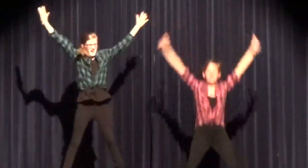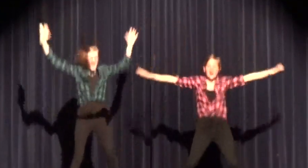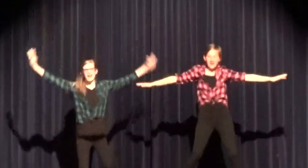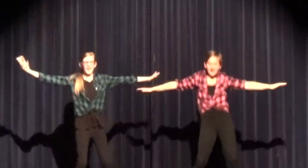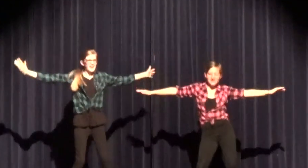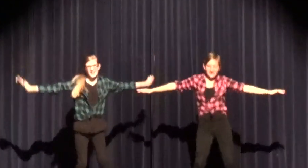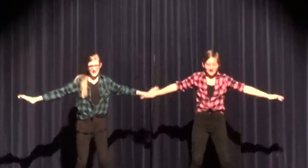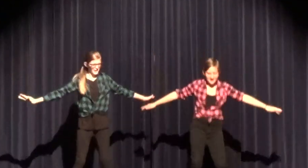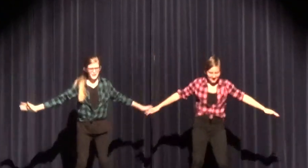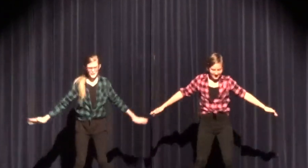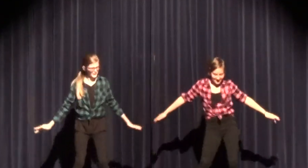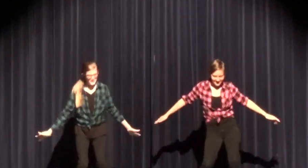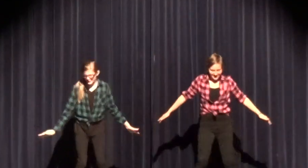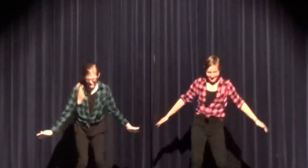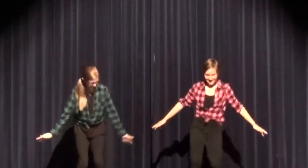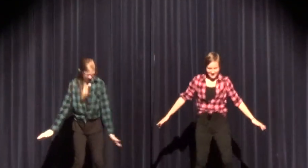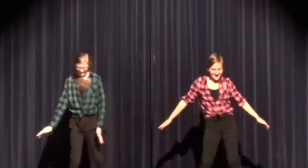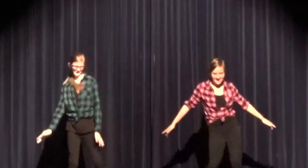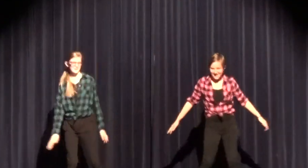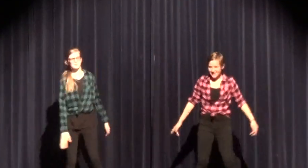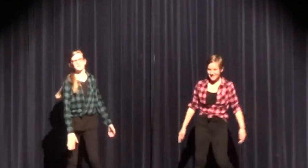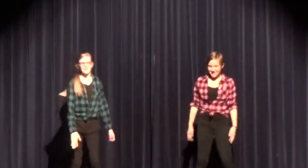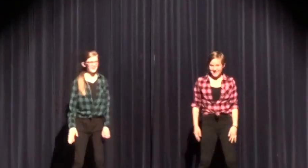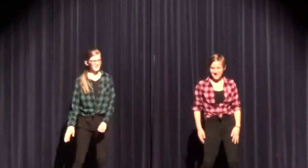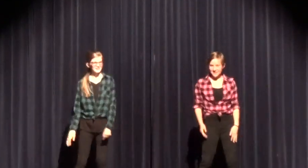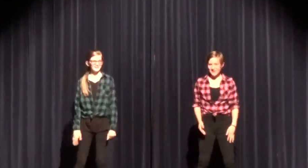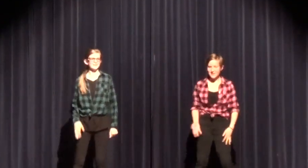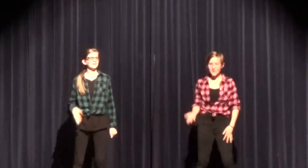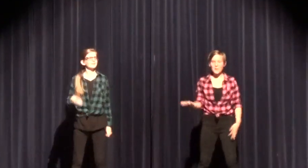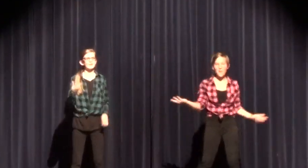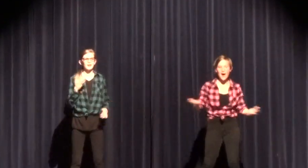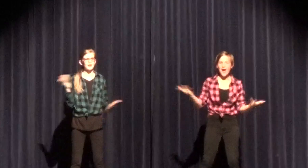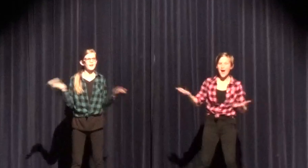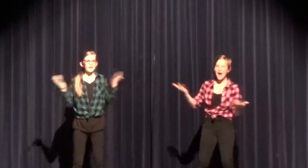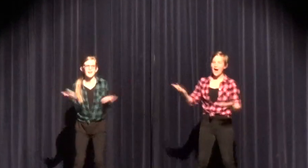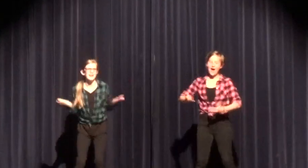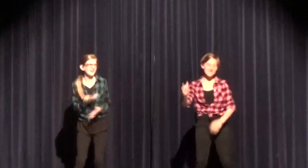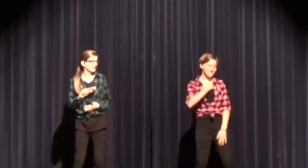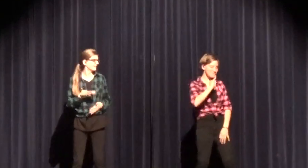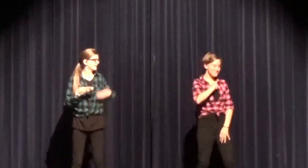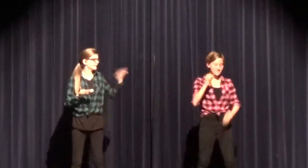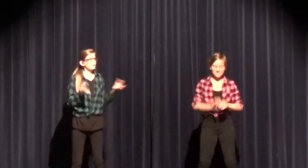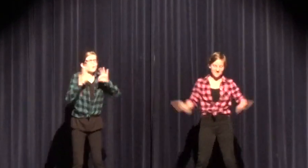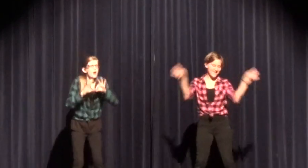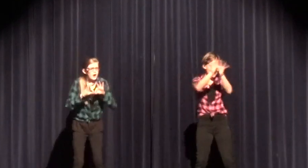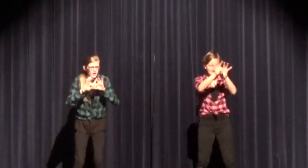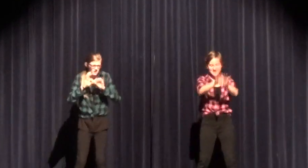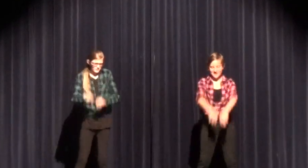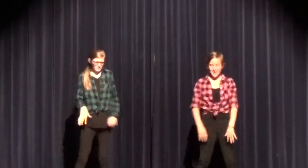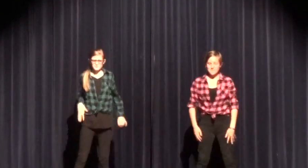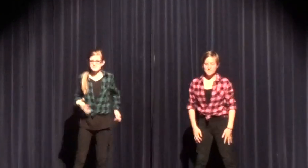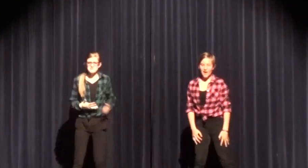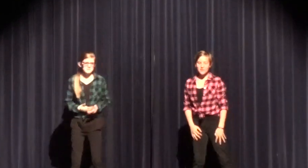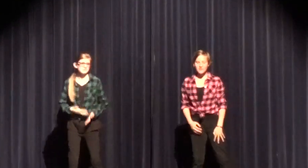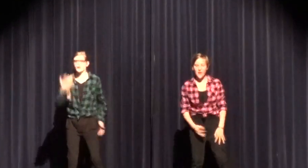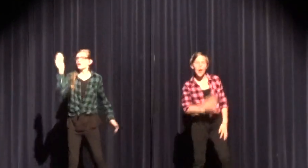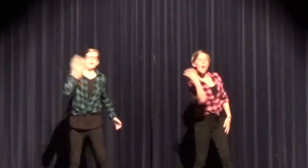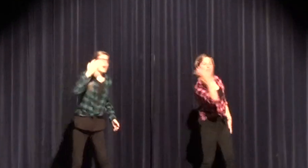a firework, come on show them firework, make them go